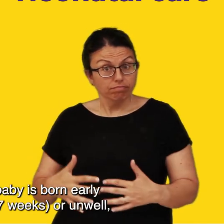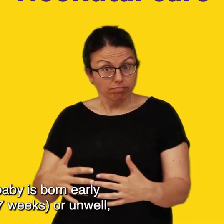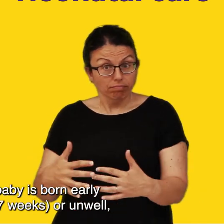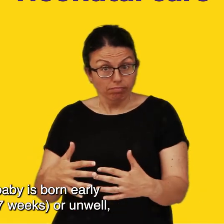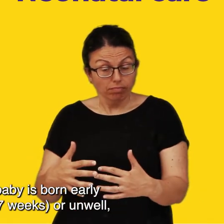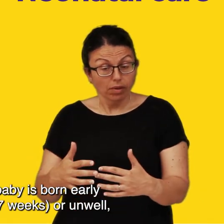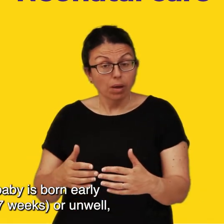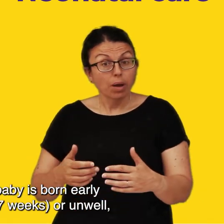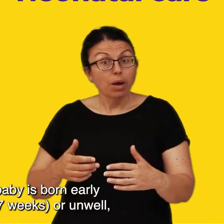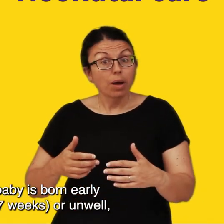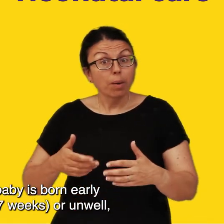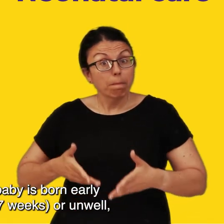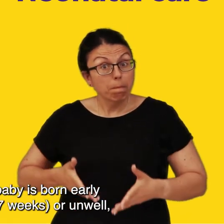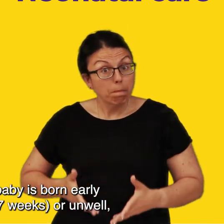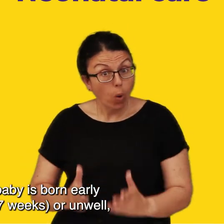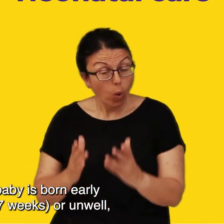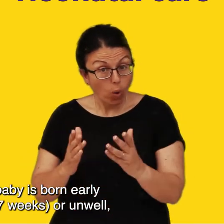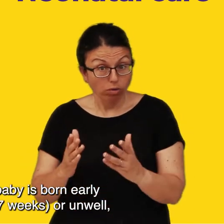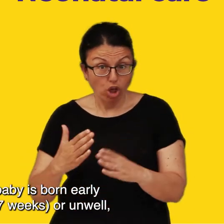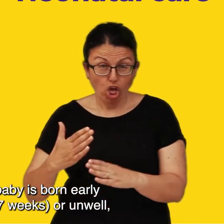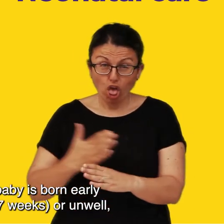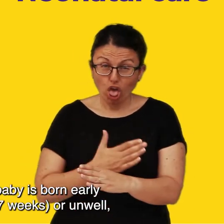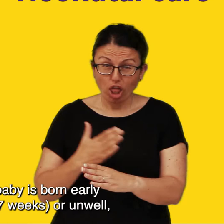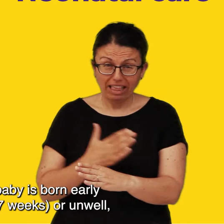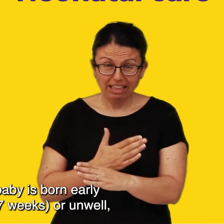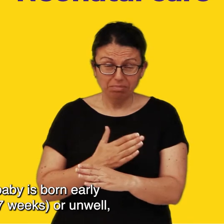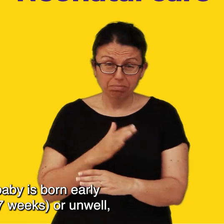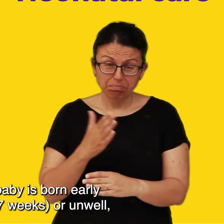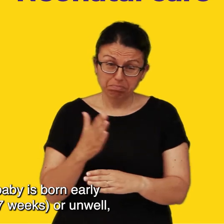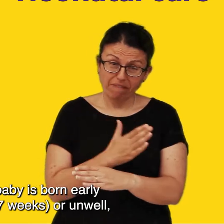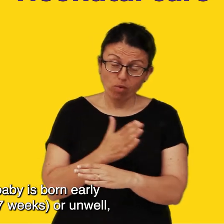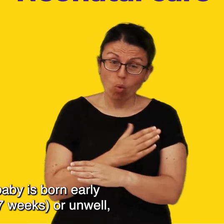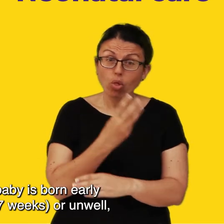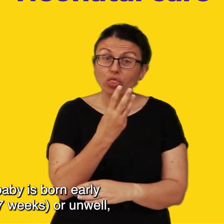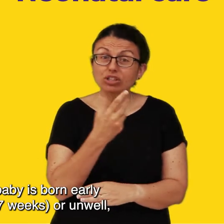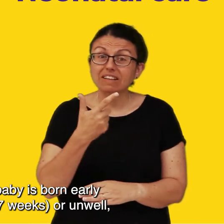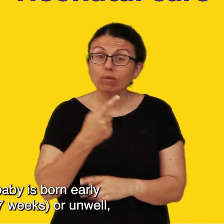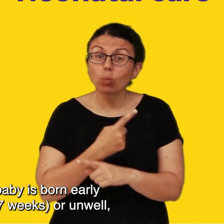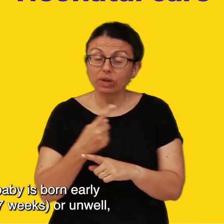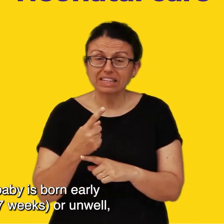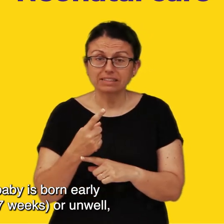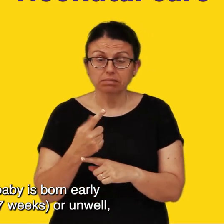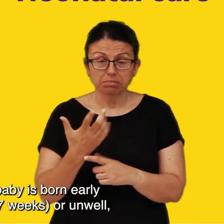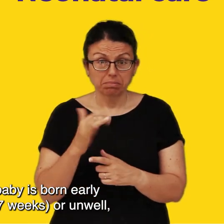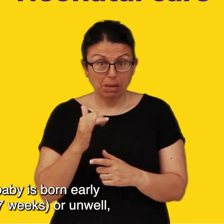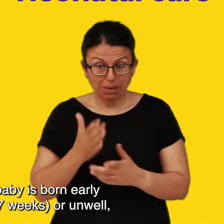If your baby is born early, before 37 weeks or unwell,